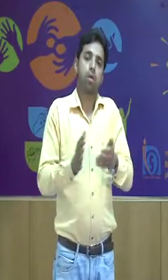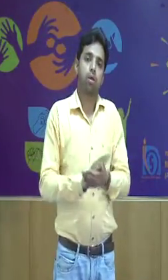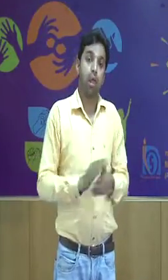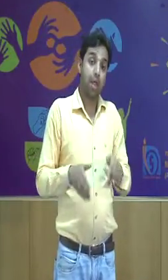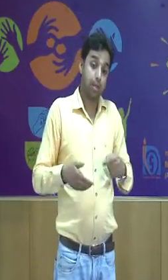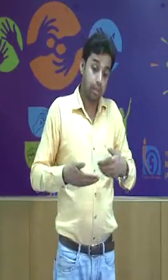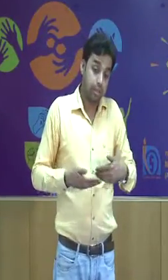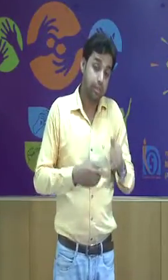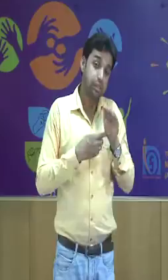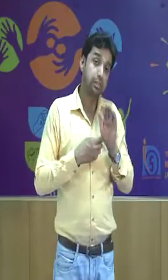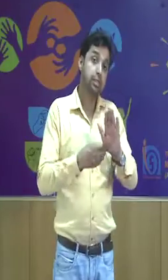As a result,